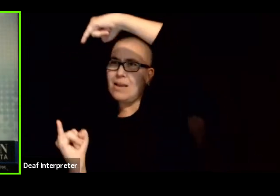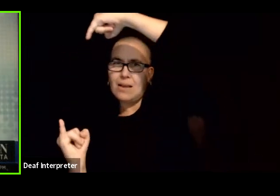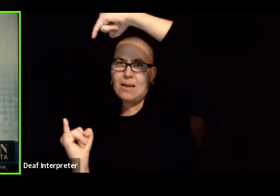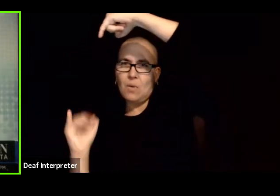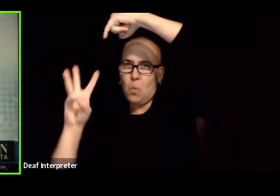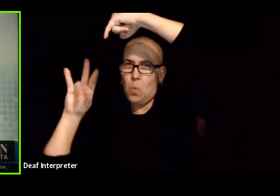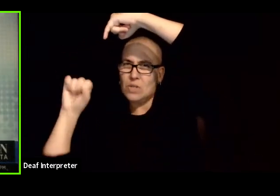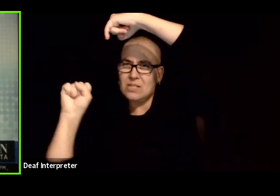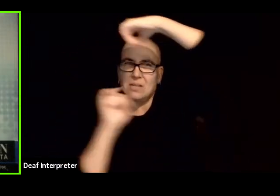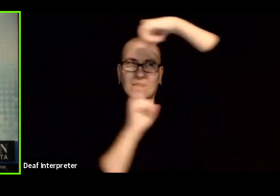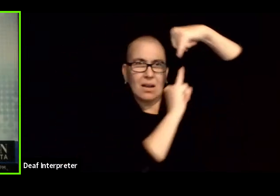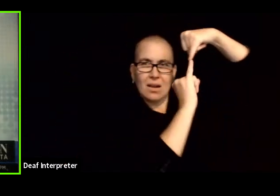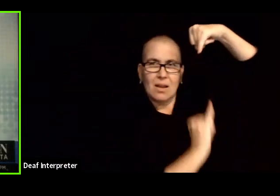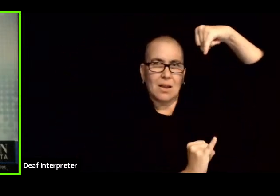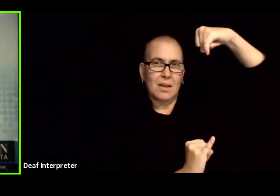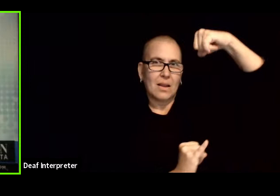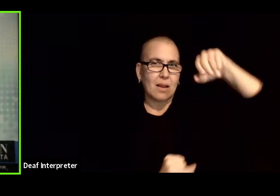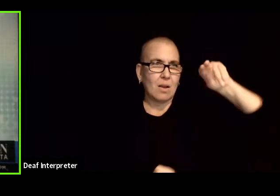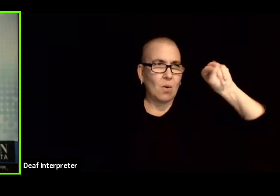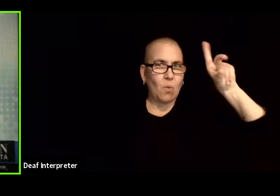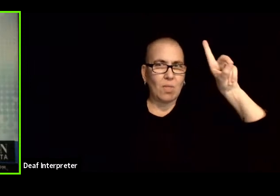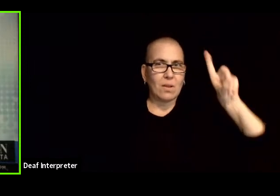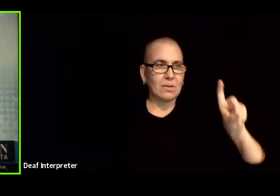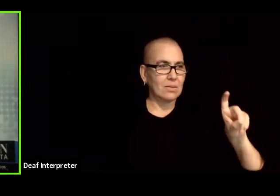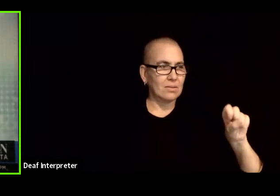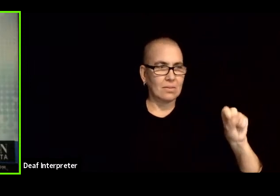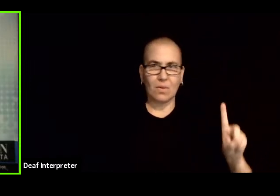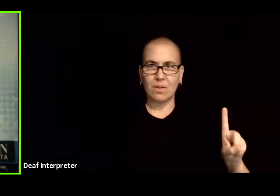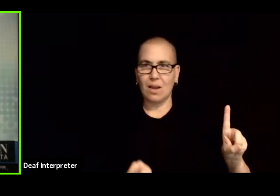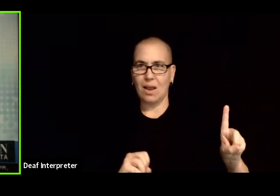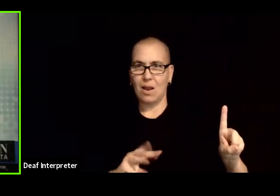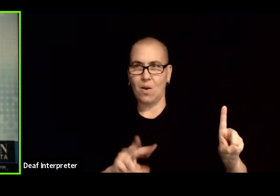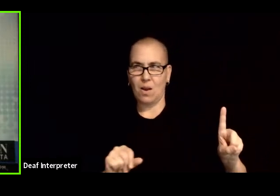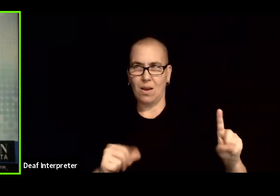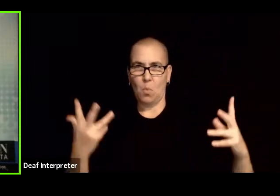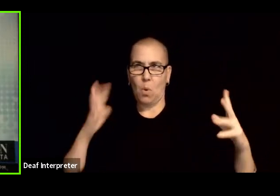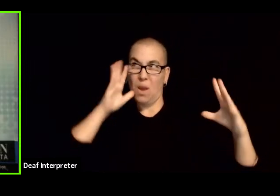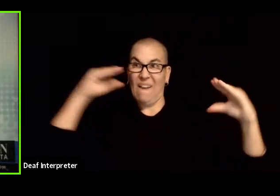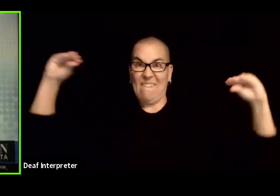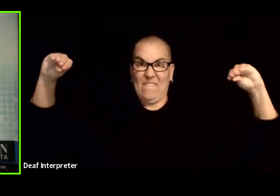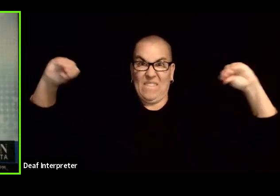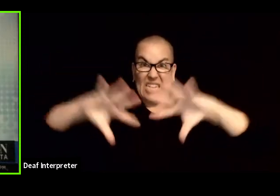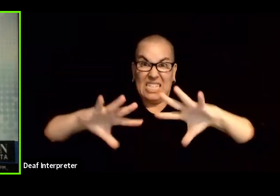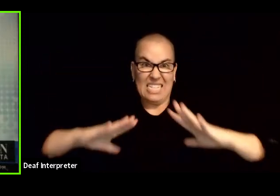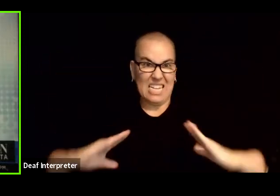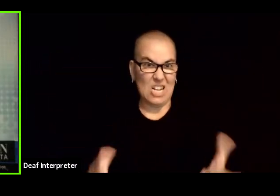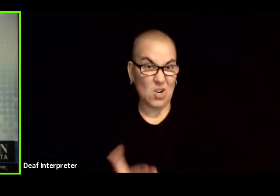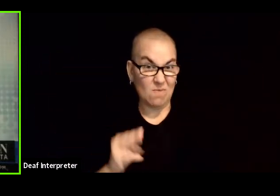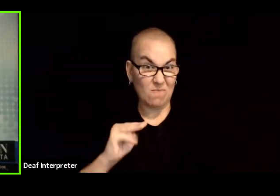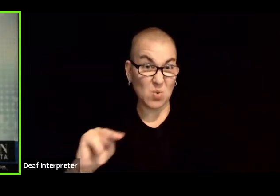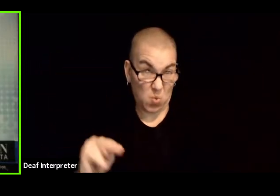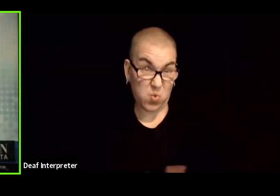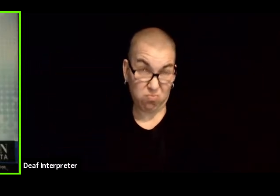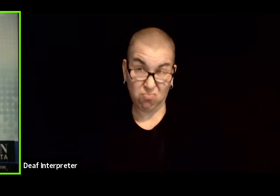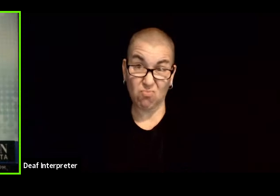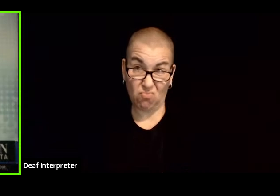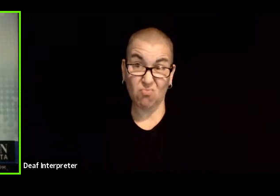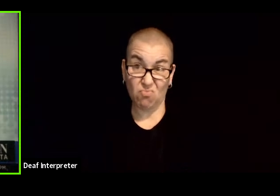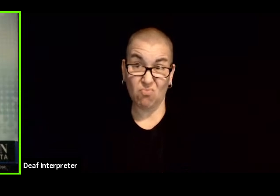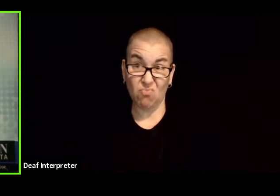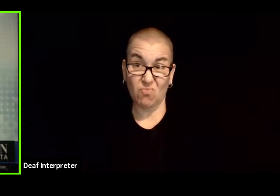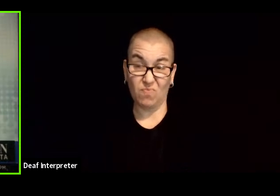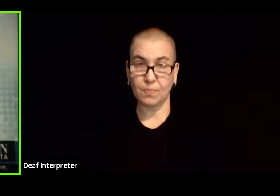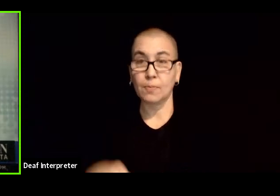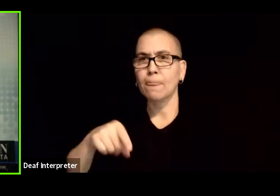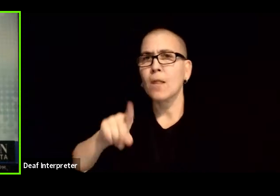Minnesota. Is there any state in particular that you're looking to right now that seems to be a similar trajectory to the one we're